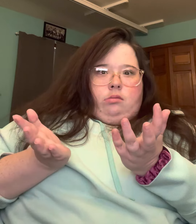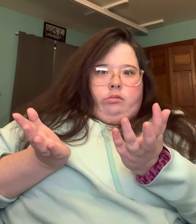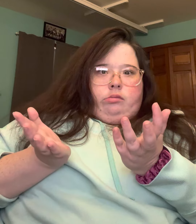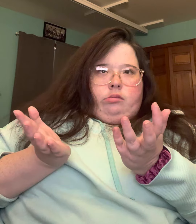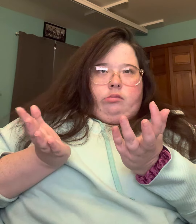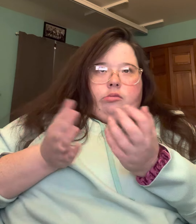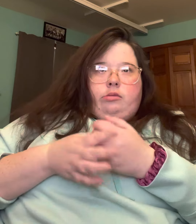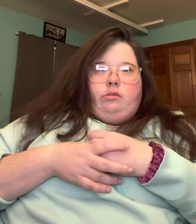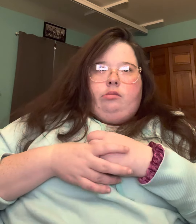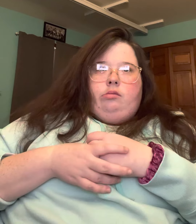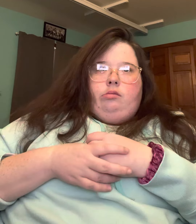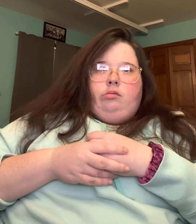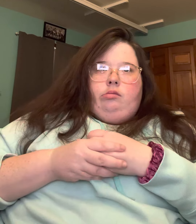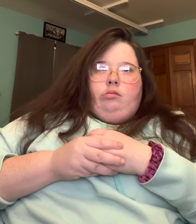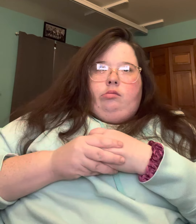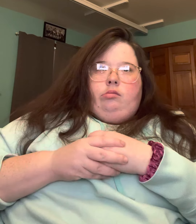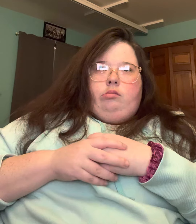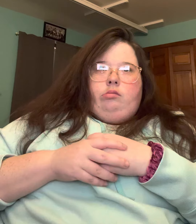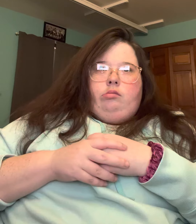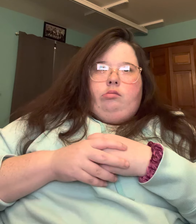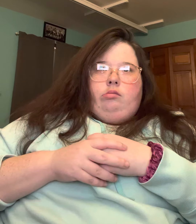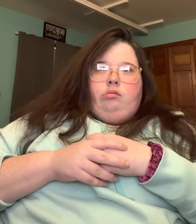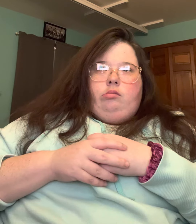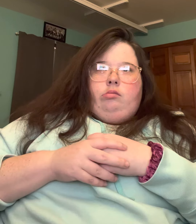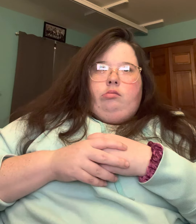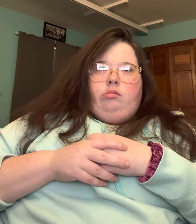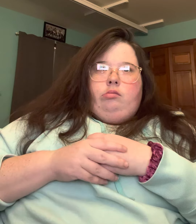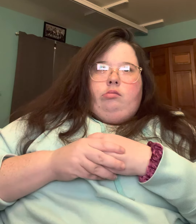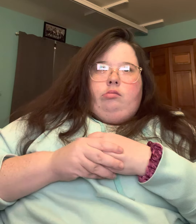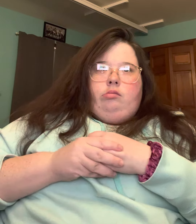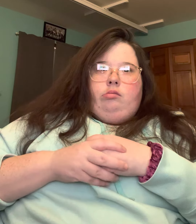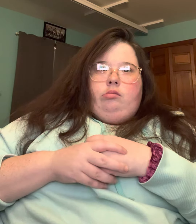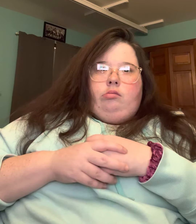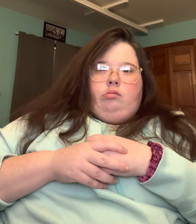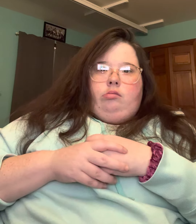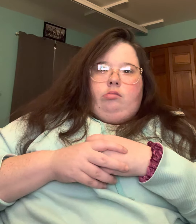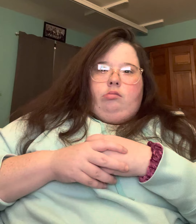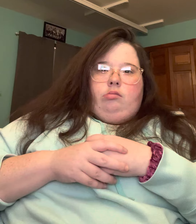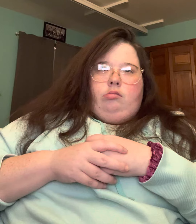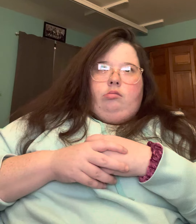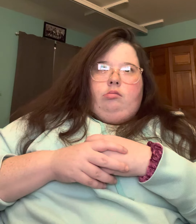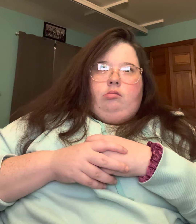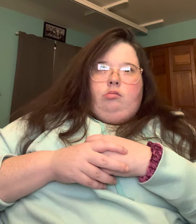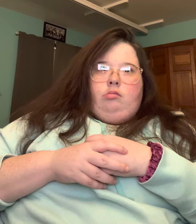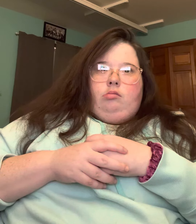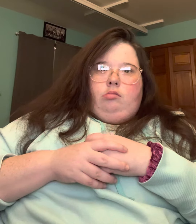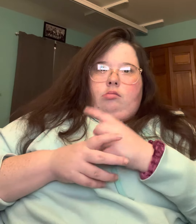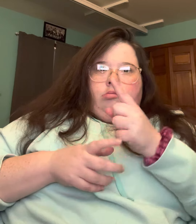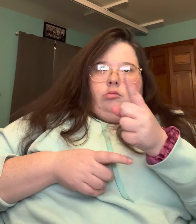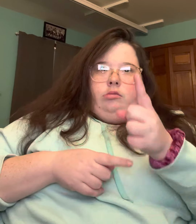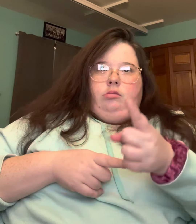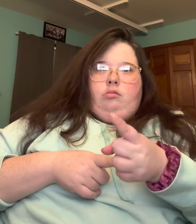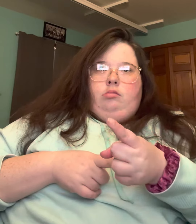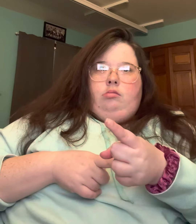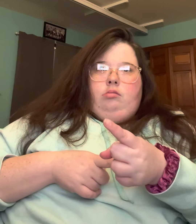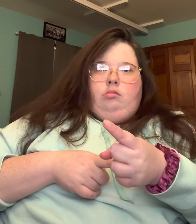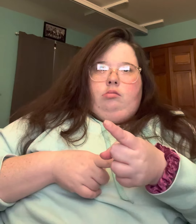So now we're going to talk about where are you from, how to sign that. So you're going to point you,